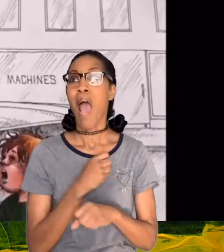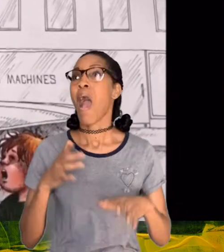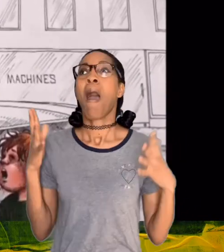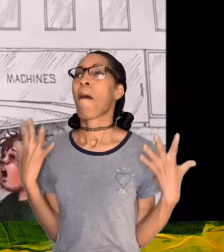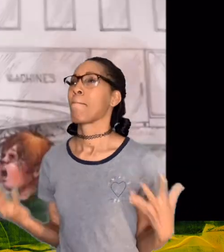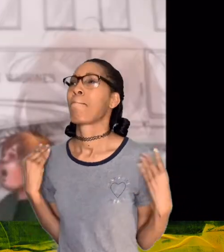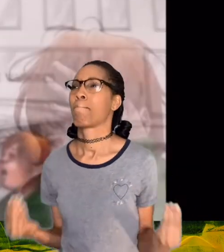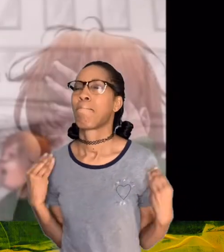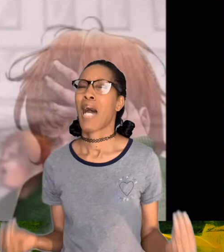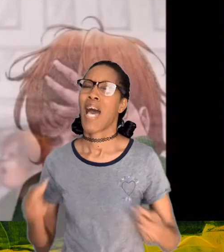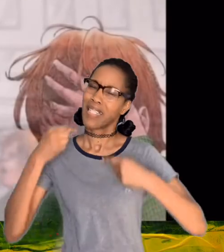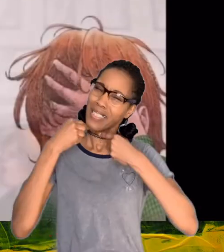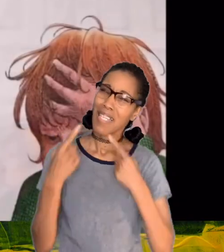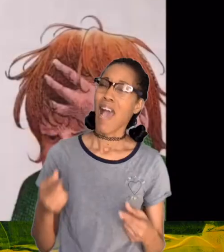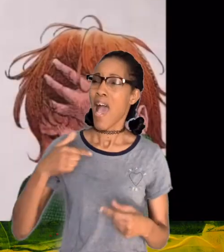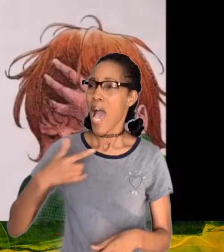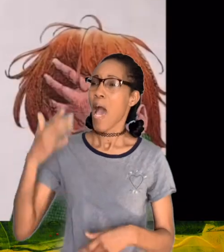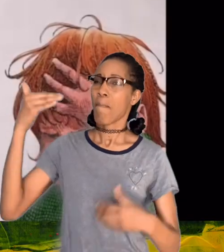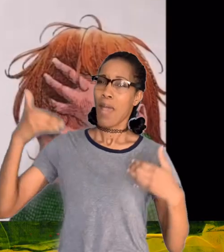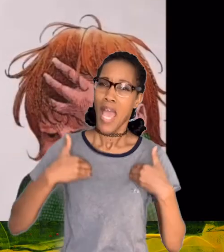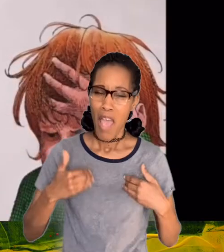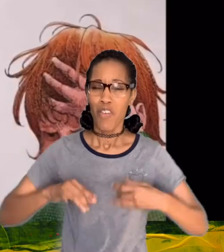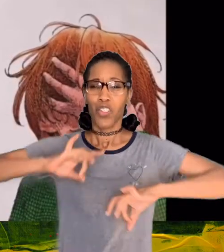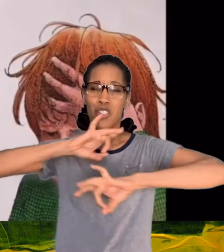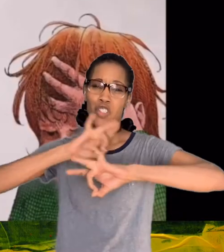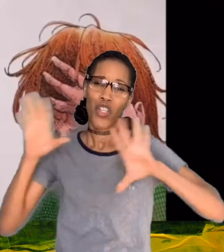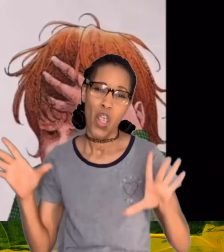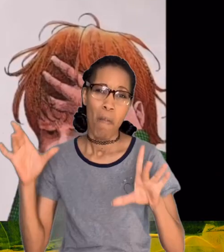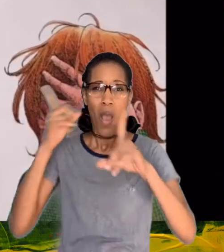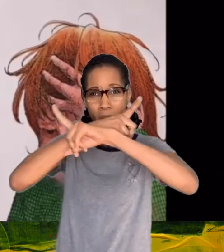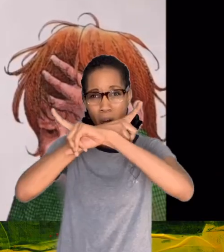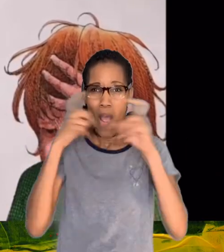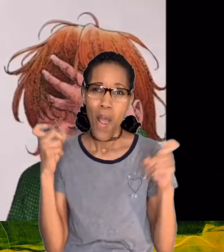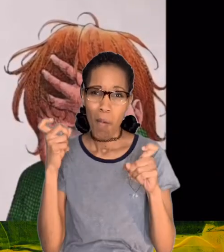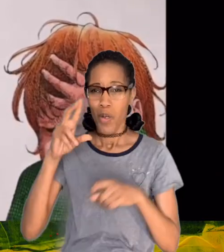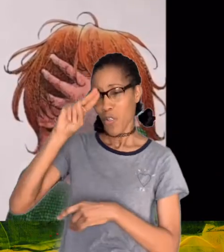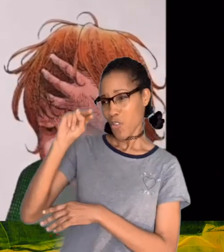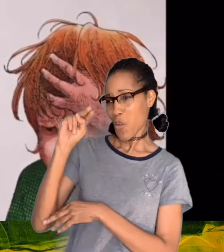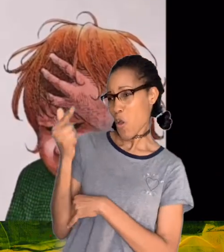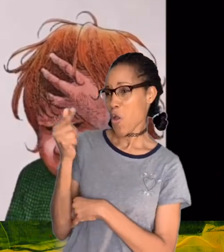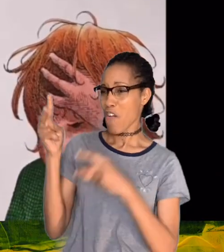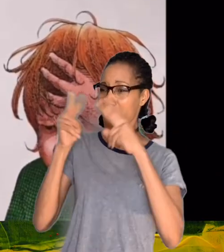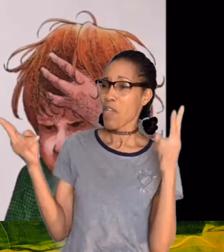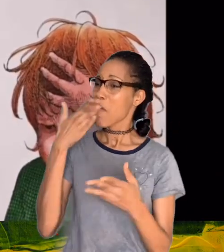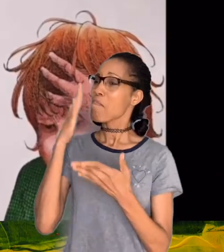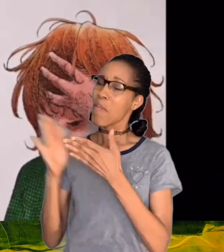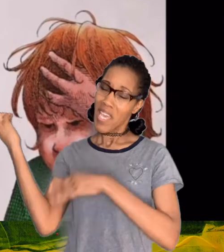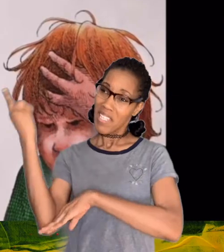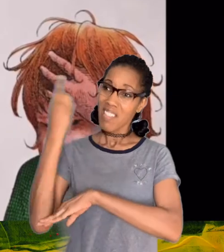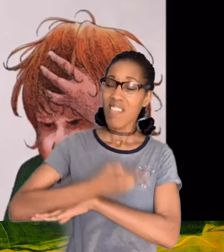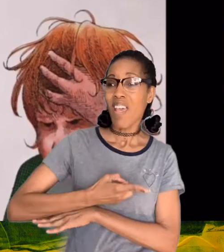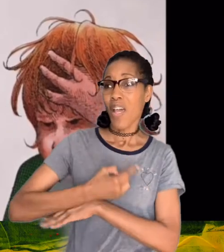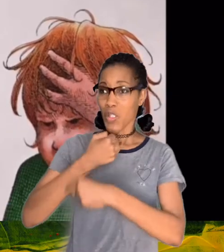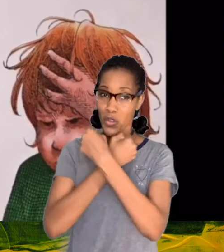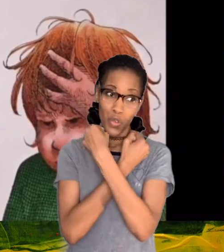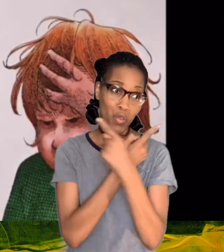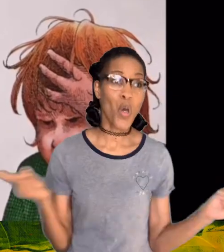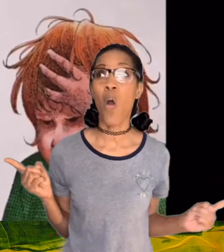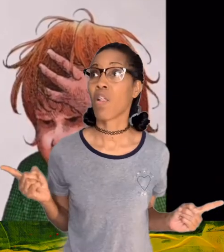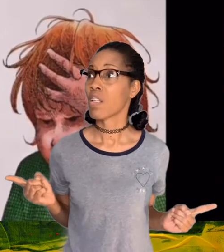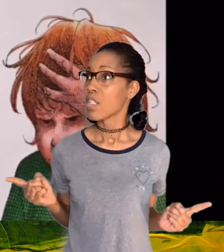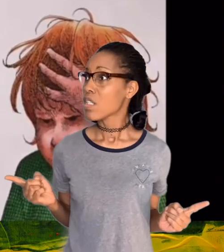a crybaby, and while I was punching Nick for saying crybaby, my mom came